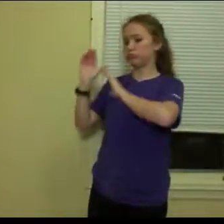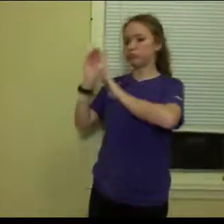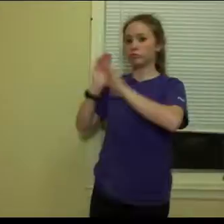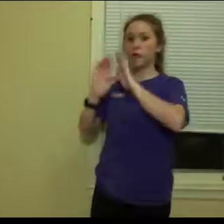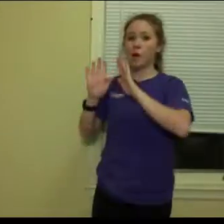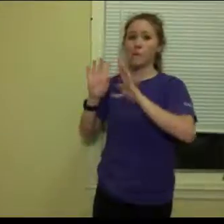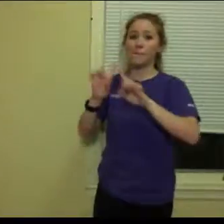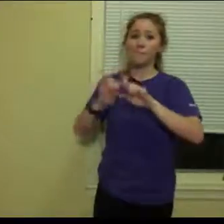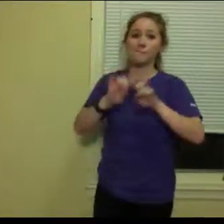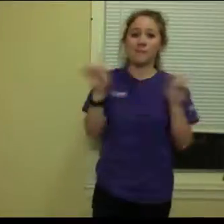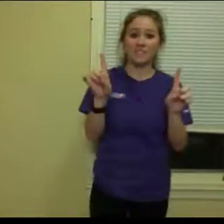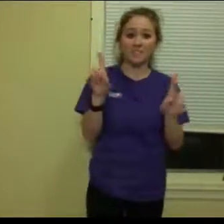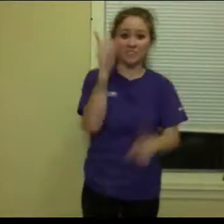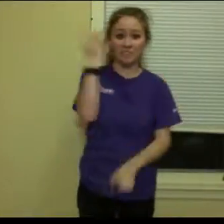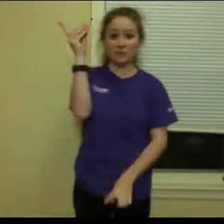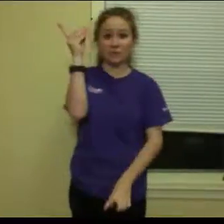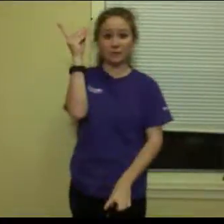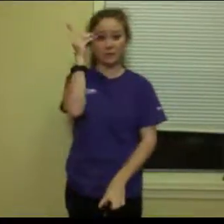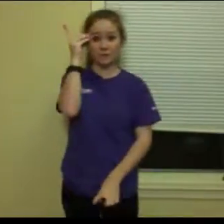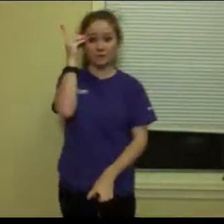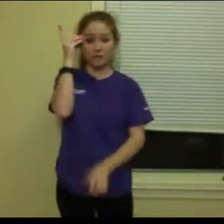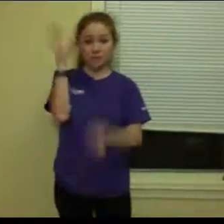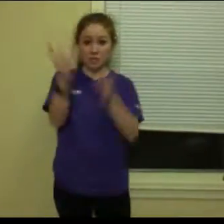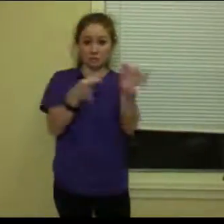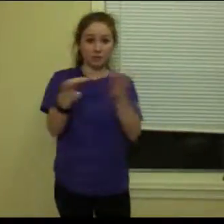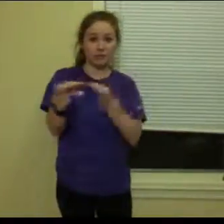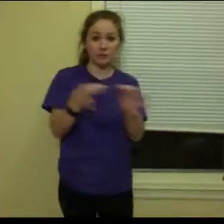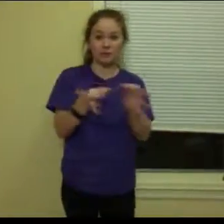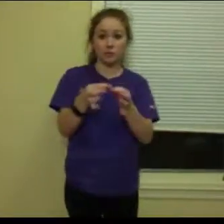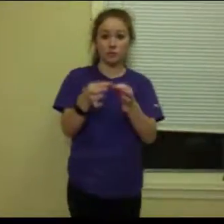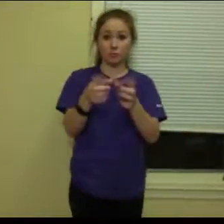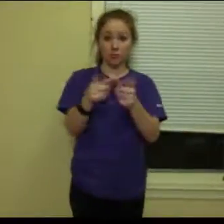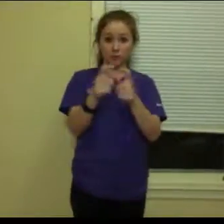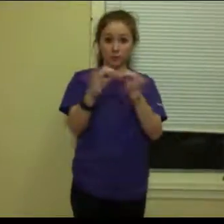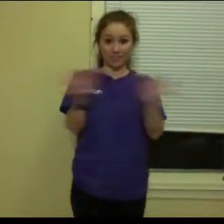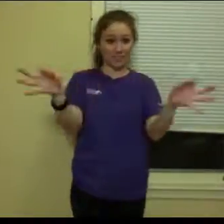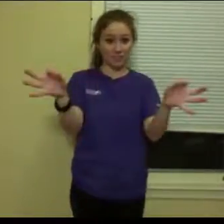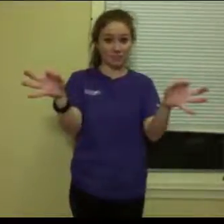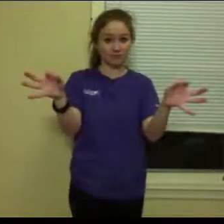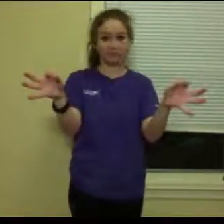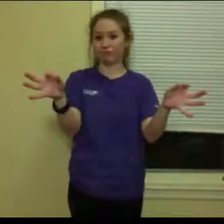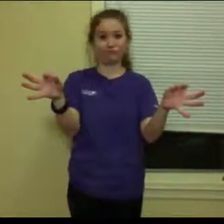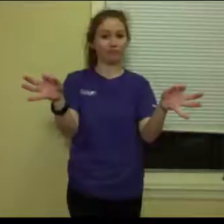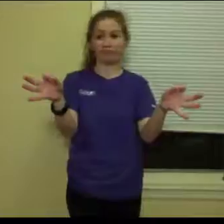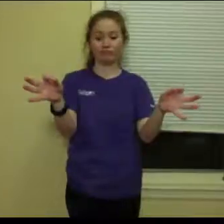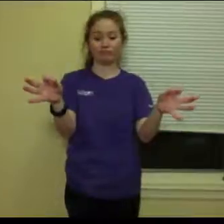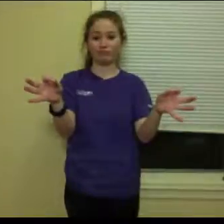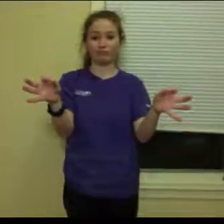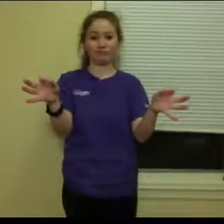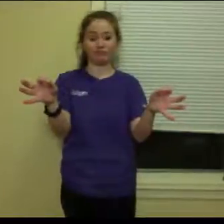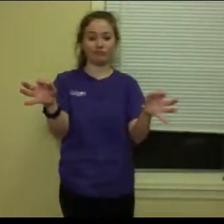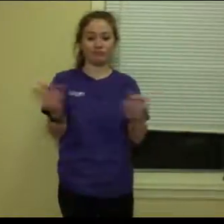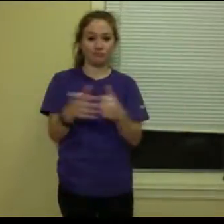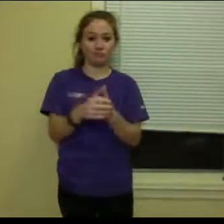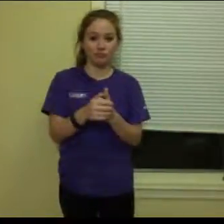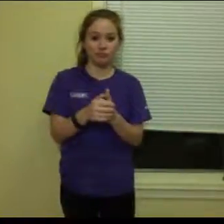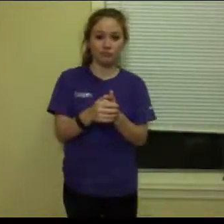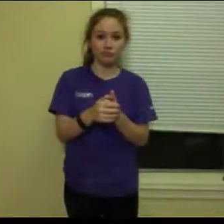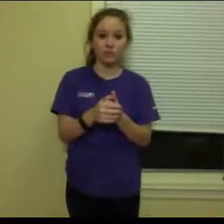um, it represents people in the society, and the past as well. But there's not really